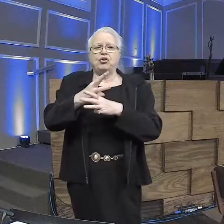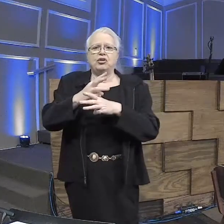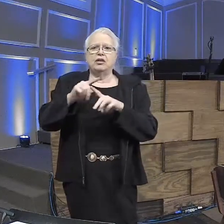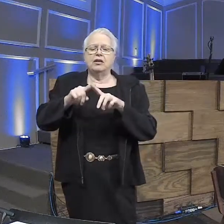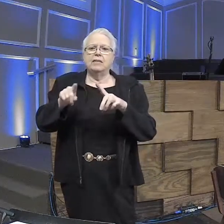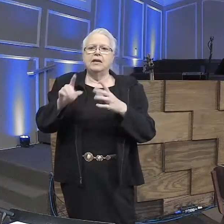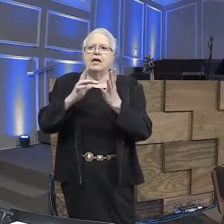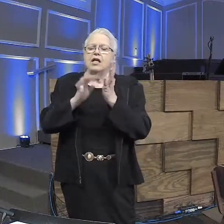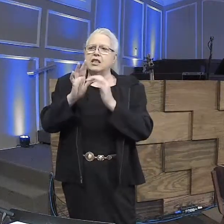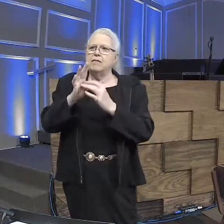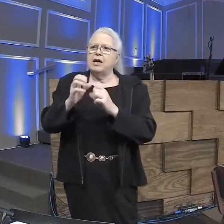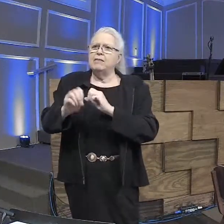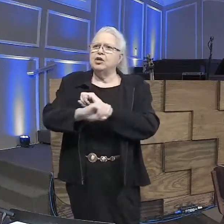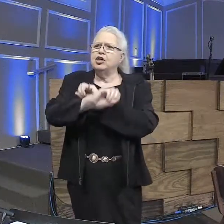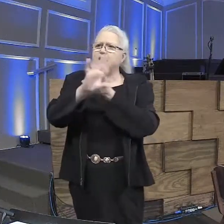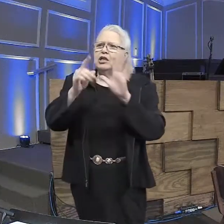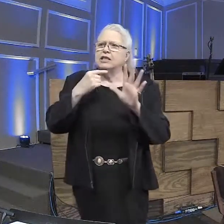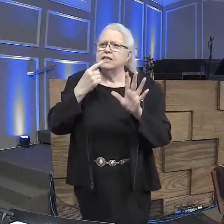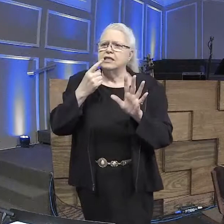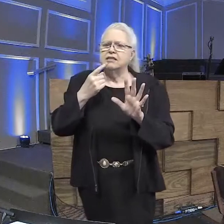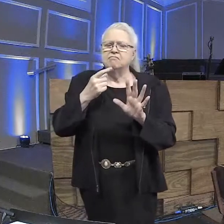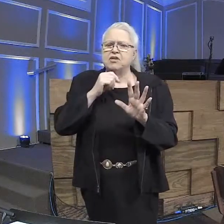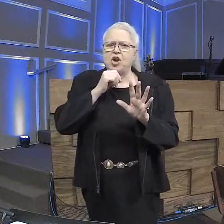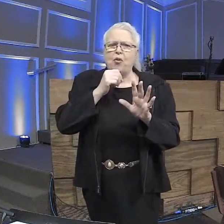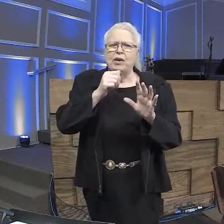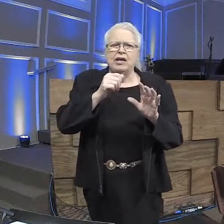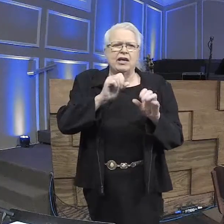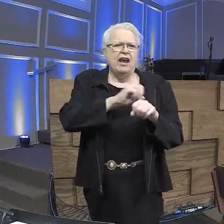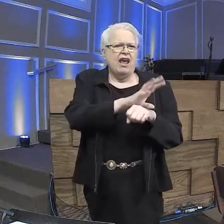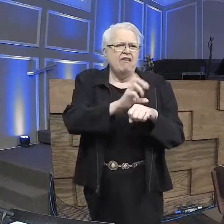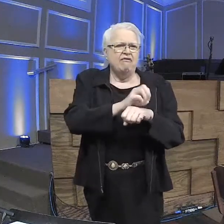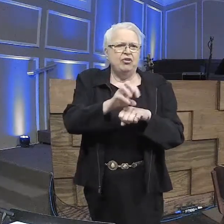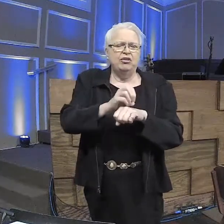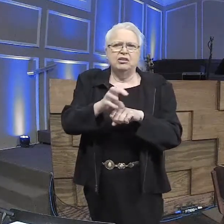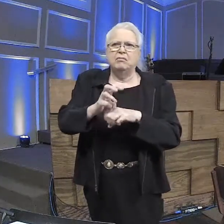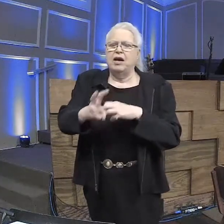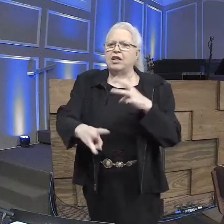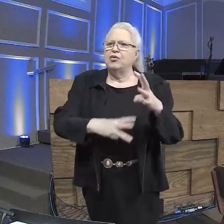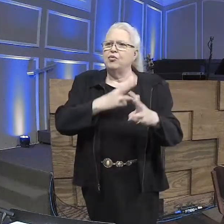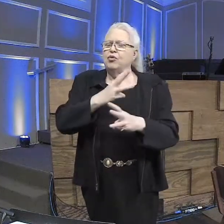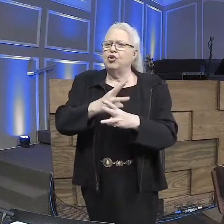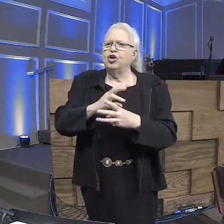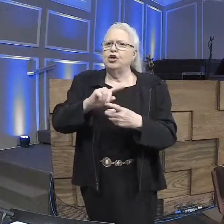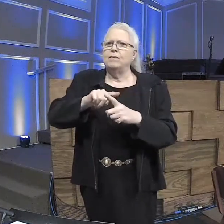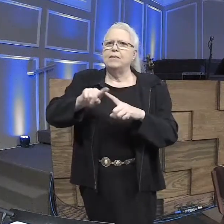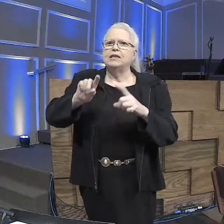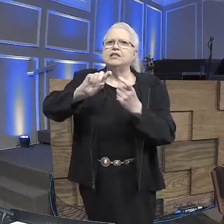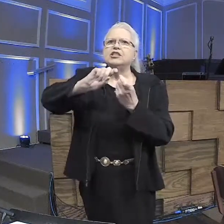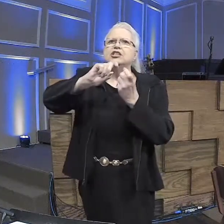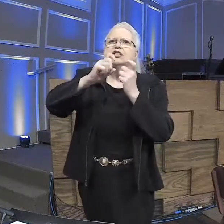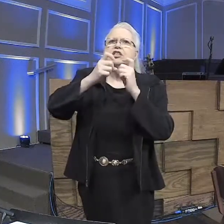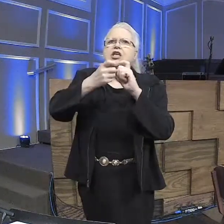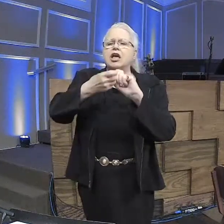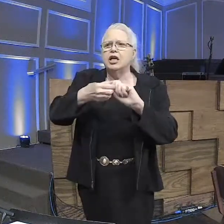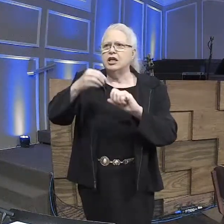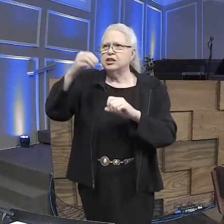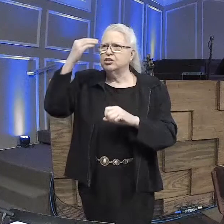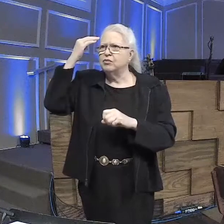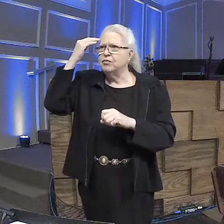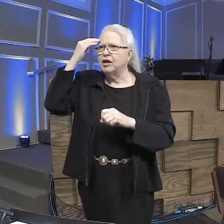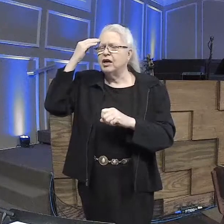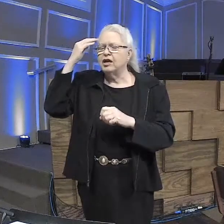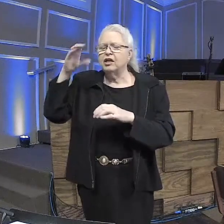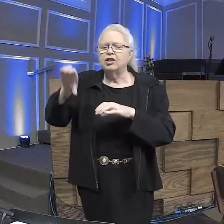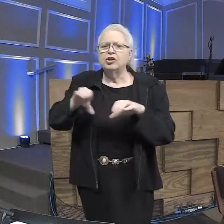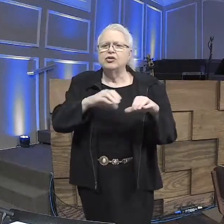Bible clearly says is, be not conformed to this world, but be transformed by the renewing of your mind, that you may prove to do the good, acceptable, and perfect